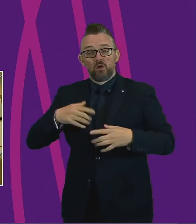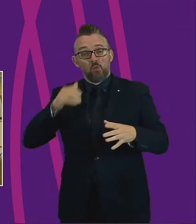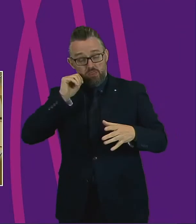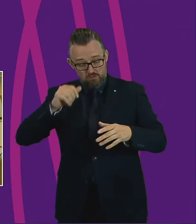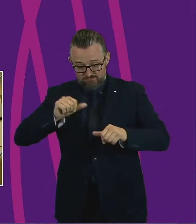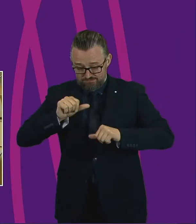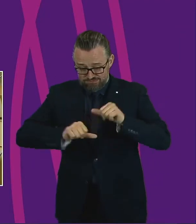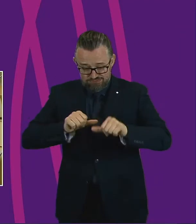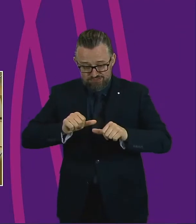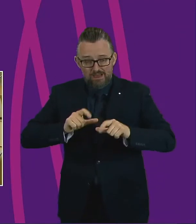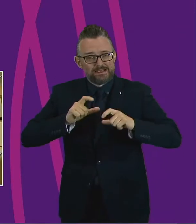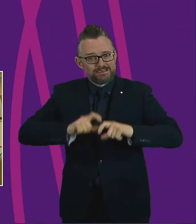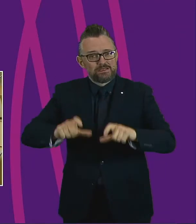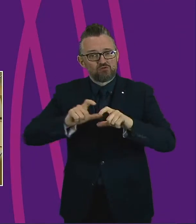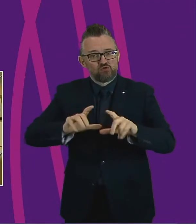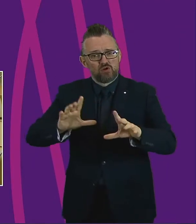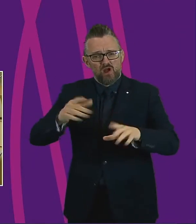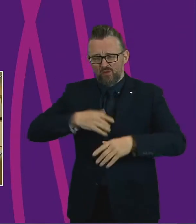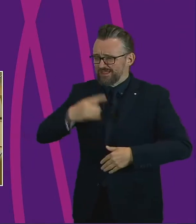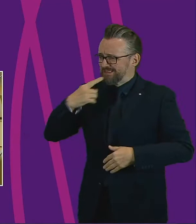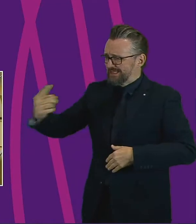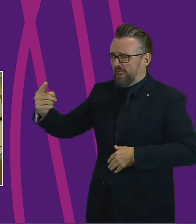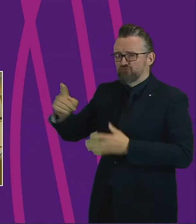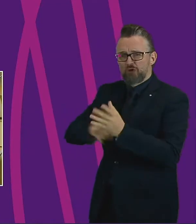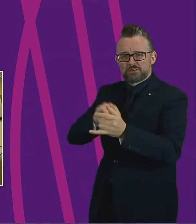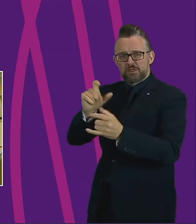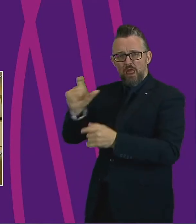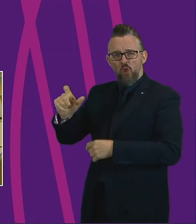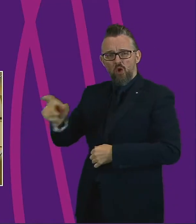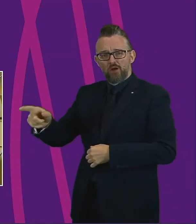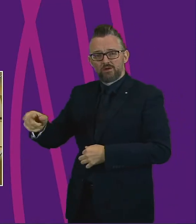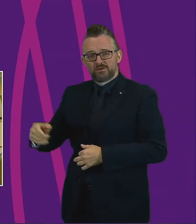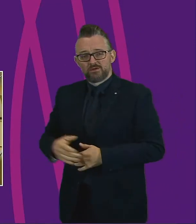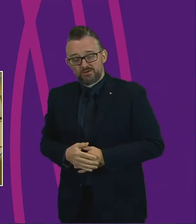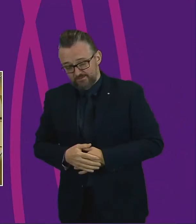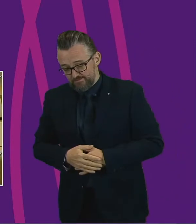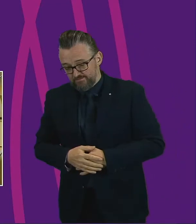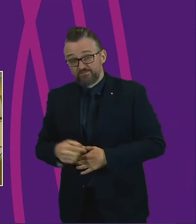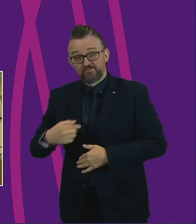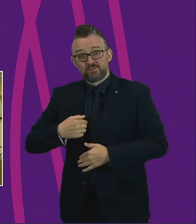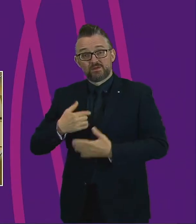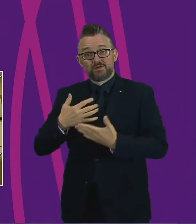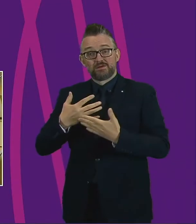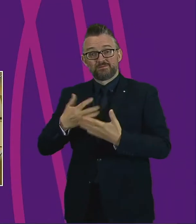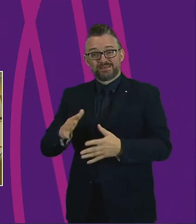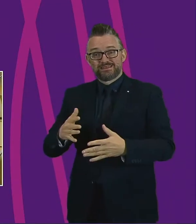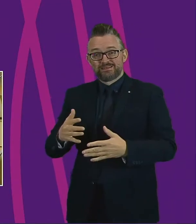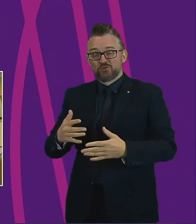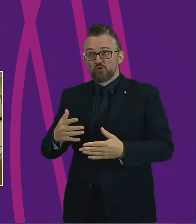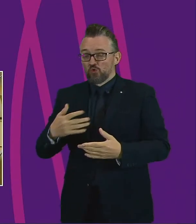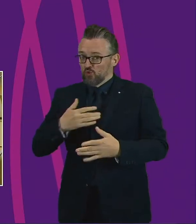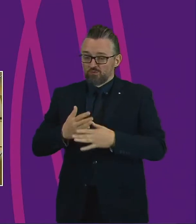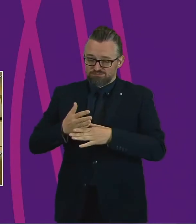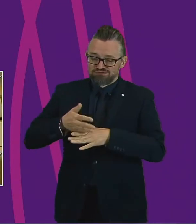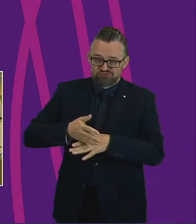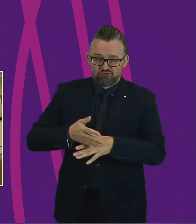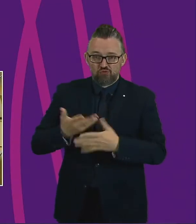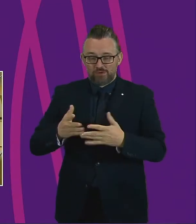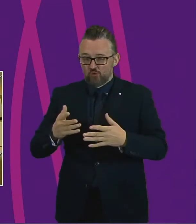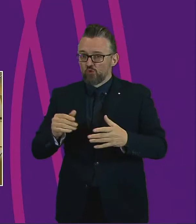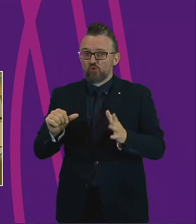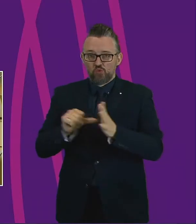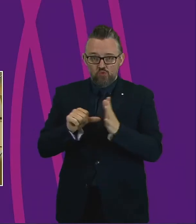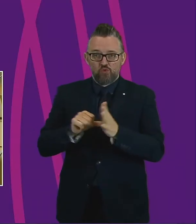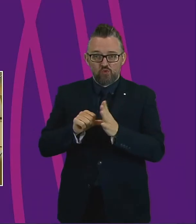And what I'd say to Jackson Carlaw, I've been tested by this, and I will continue as First Minister to